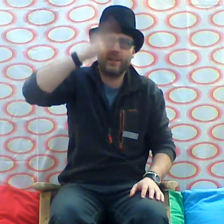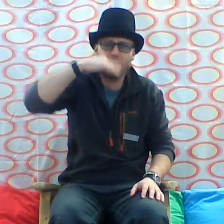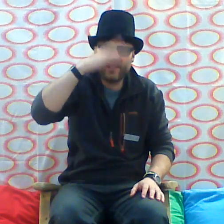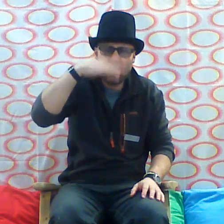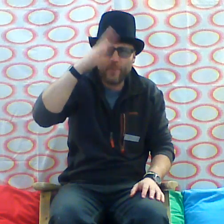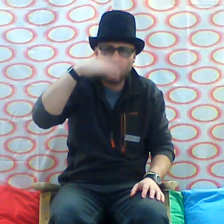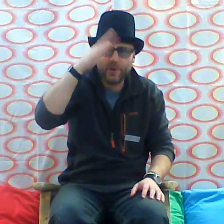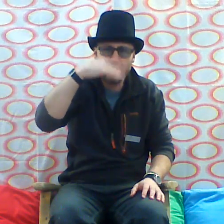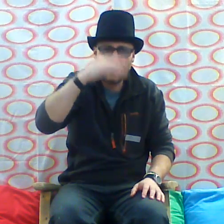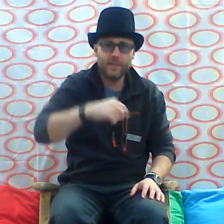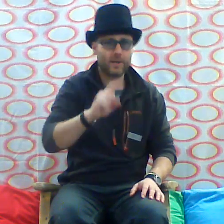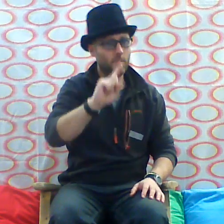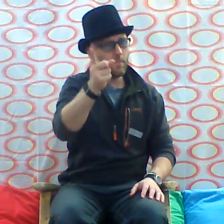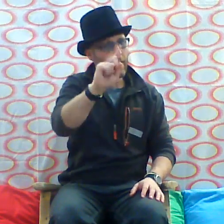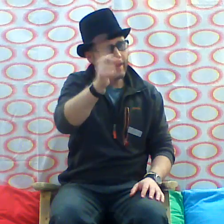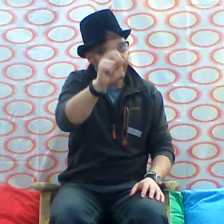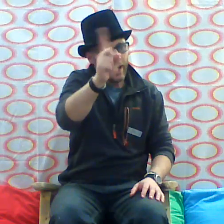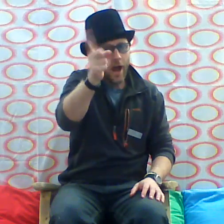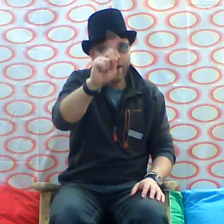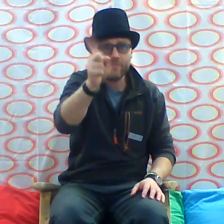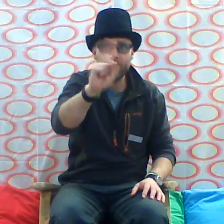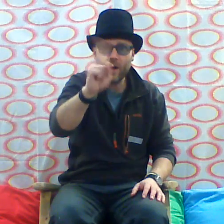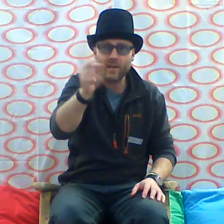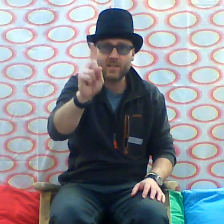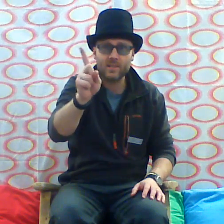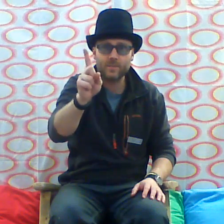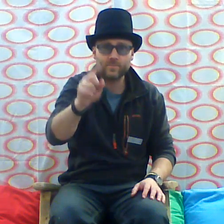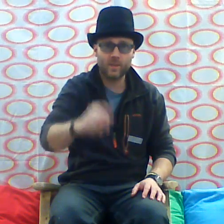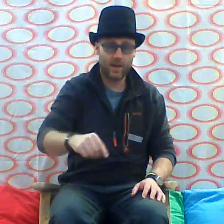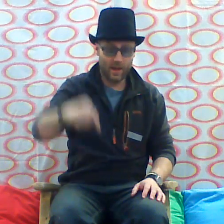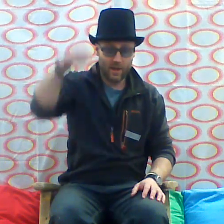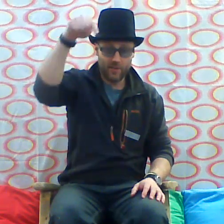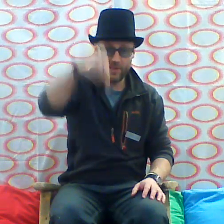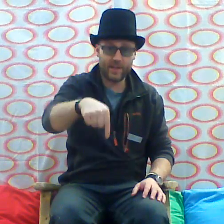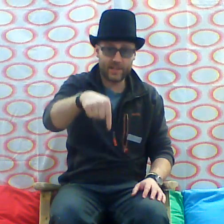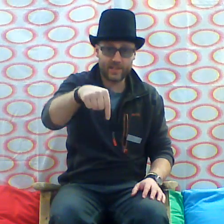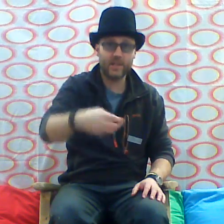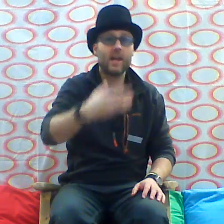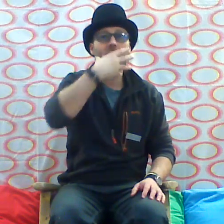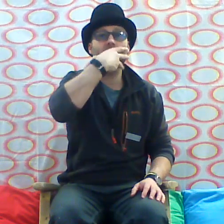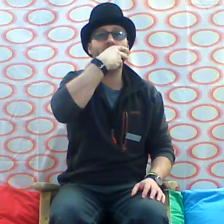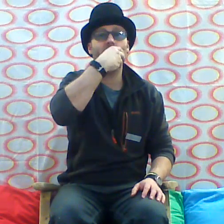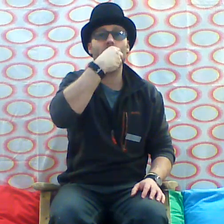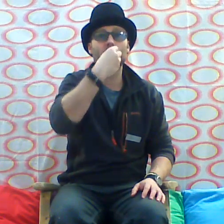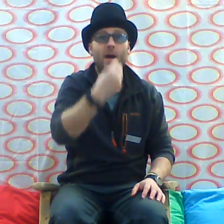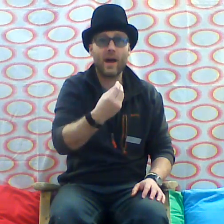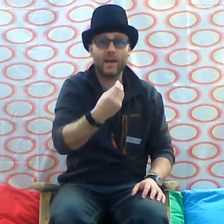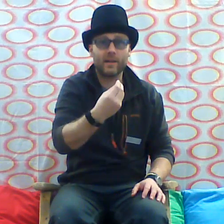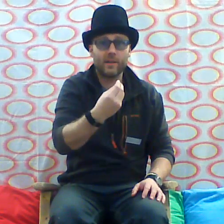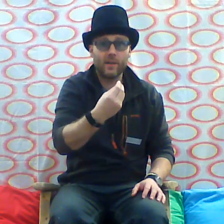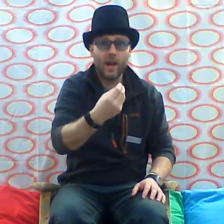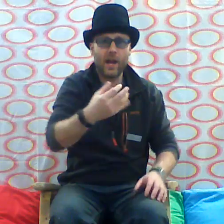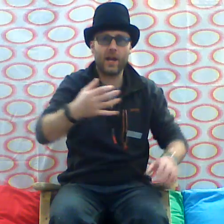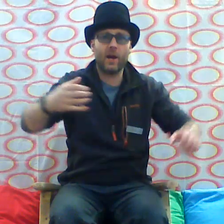the dump to make a fuss. This is the man in an